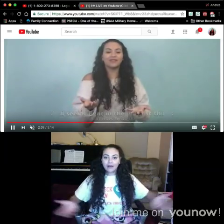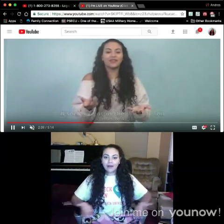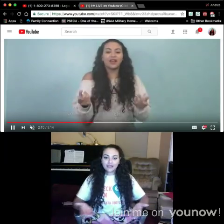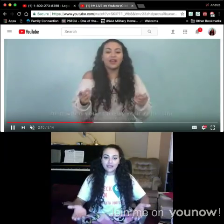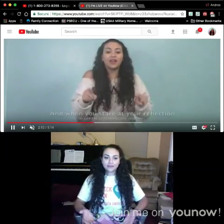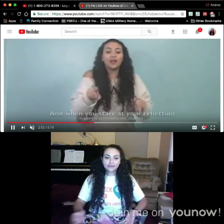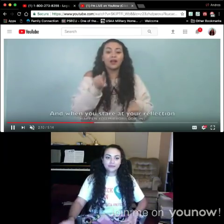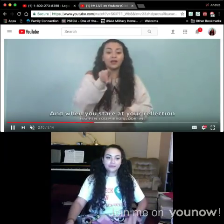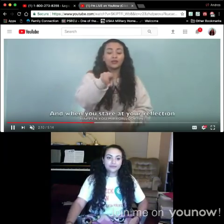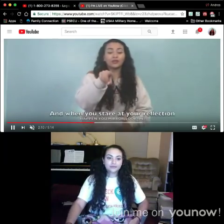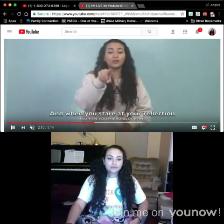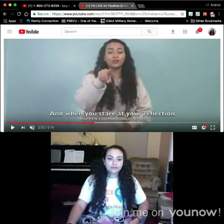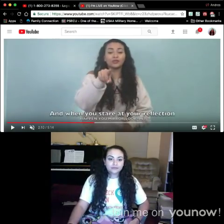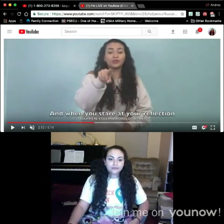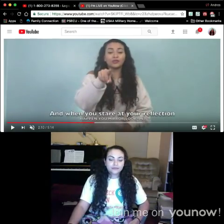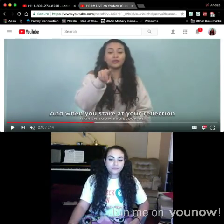Yeah, all this here.